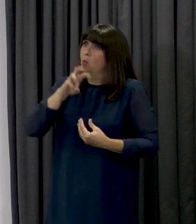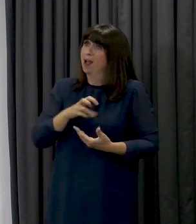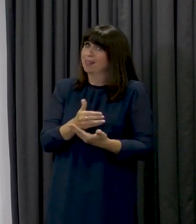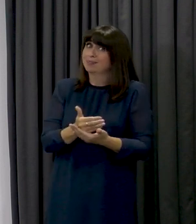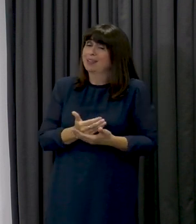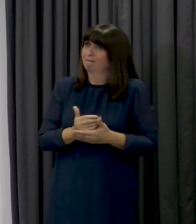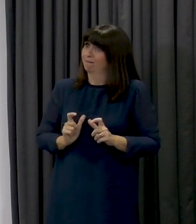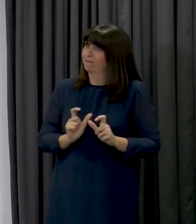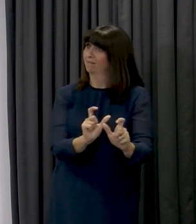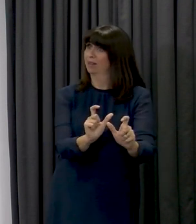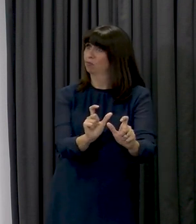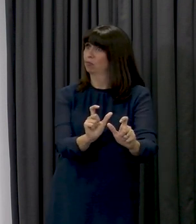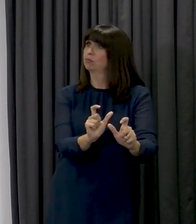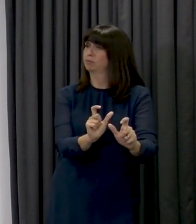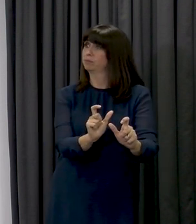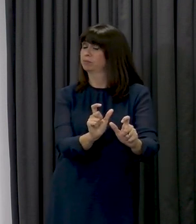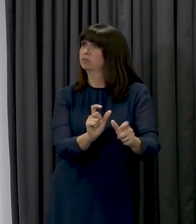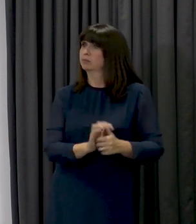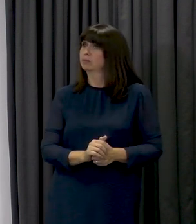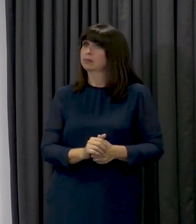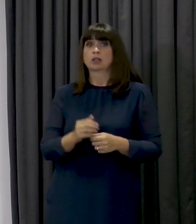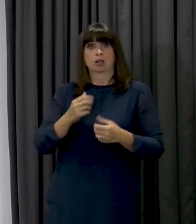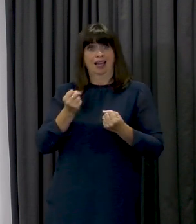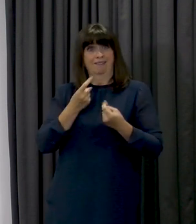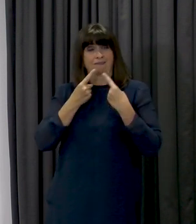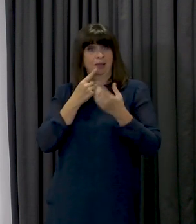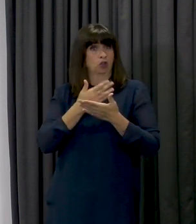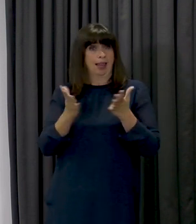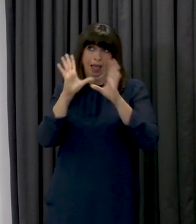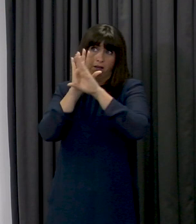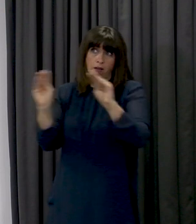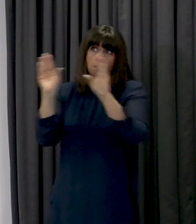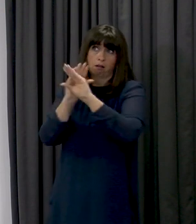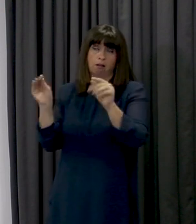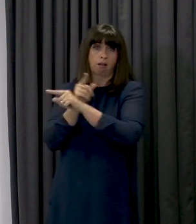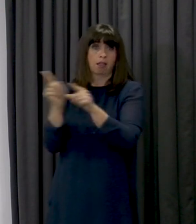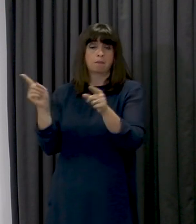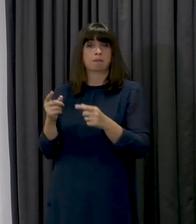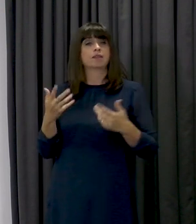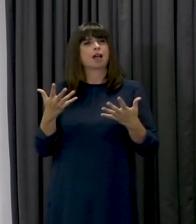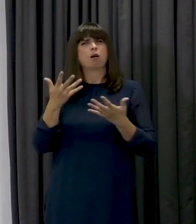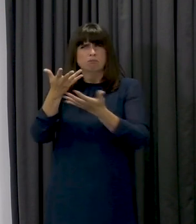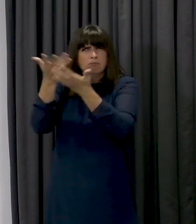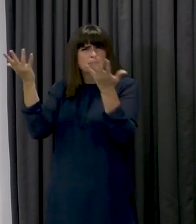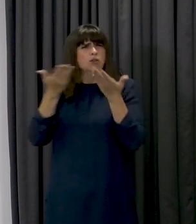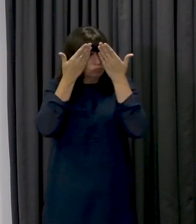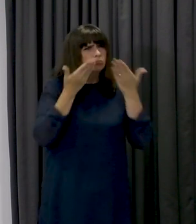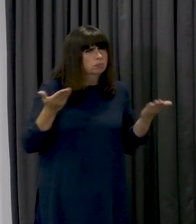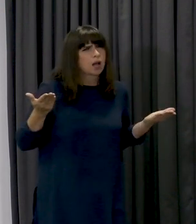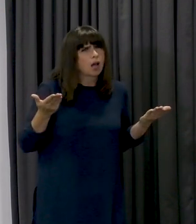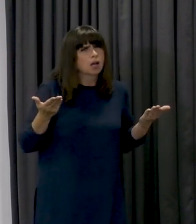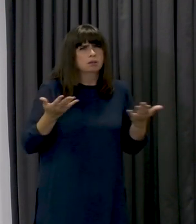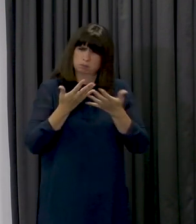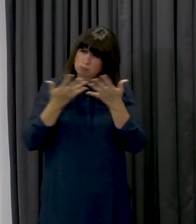give them very clear information about how they can do that. And I think the evidence to date is that people are very respectful